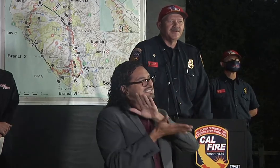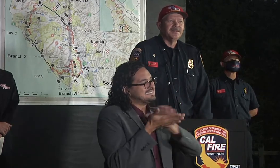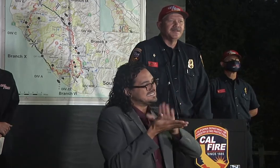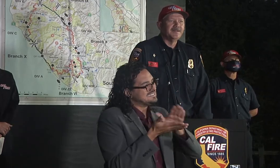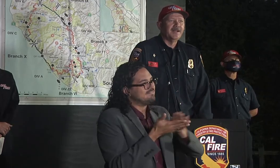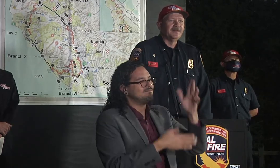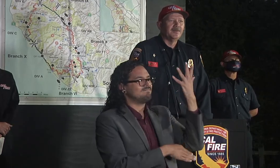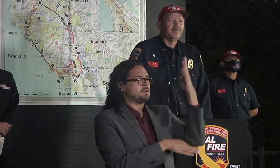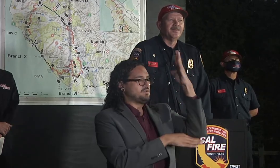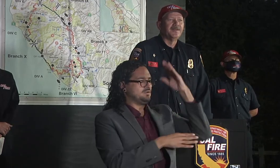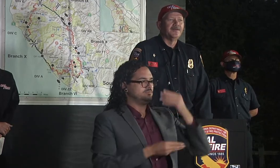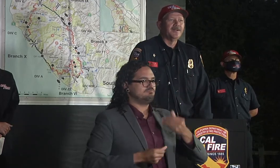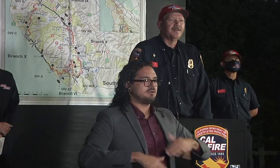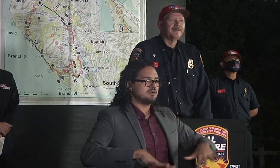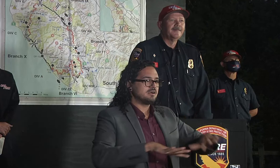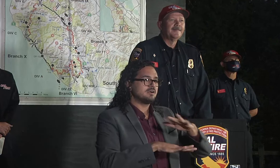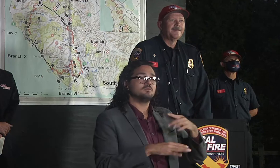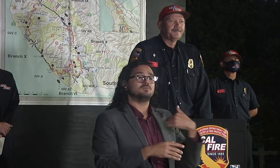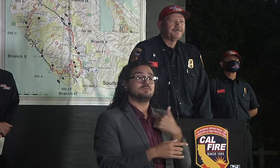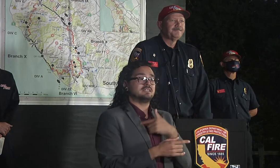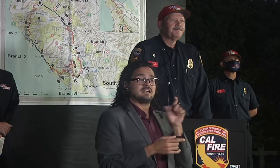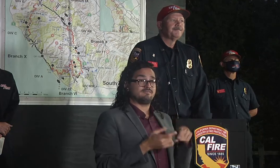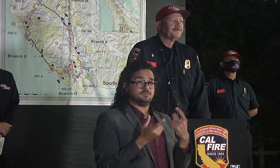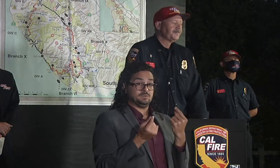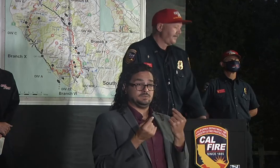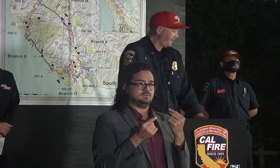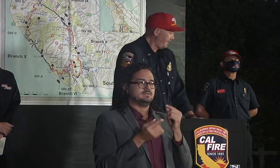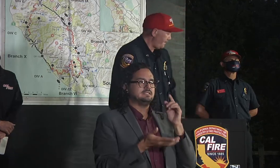of those situations that we're presented with.